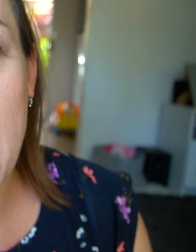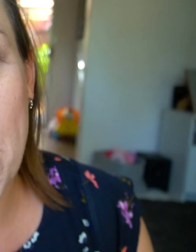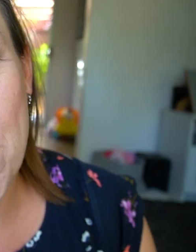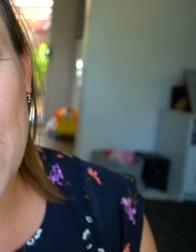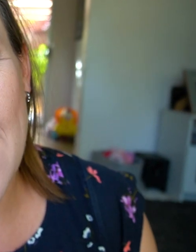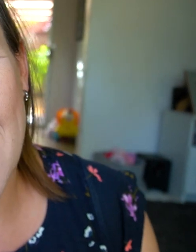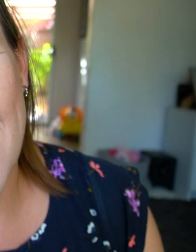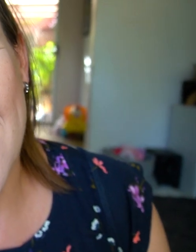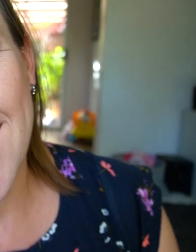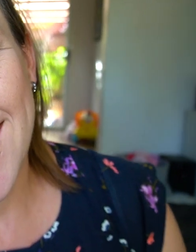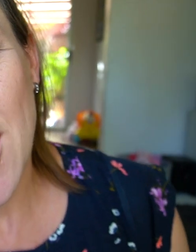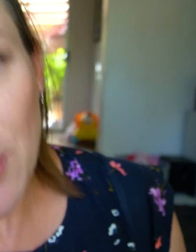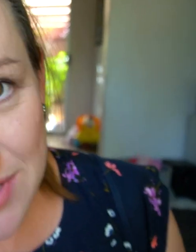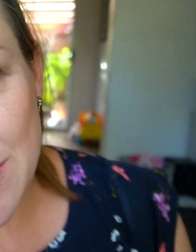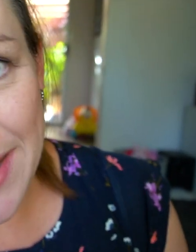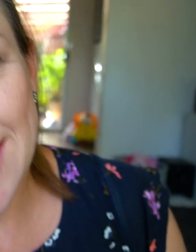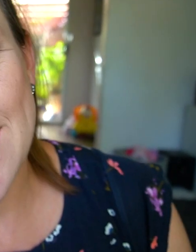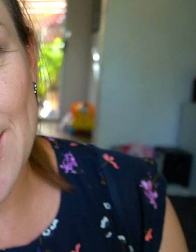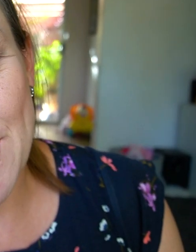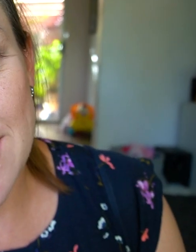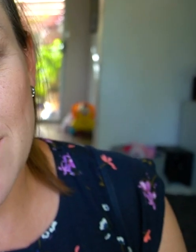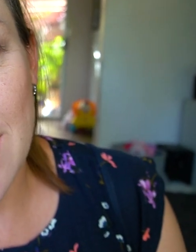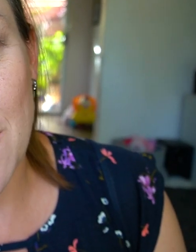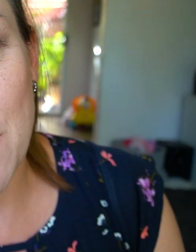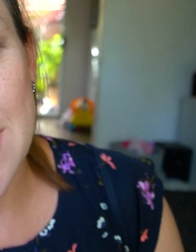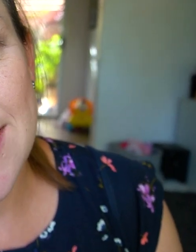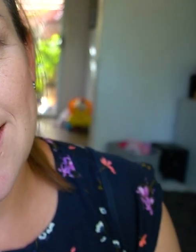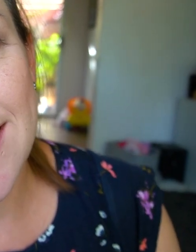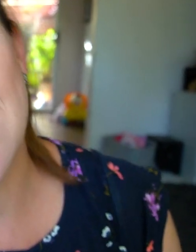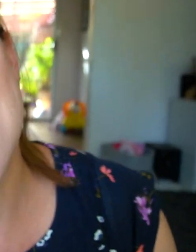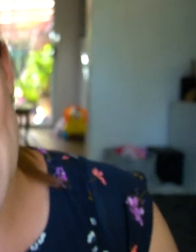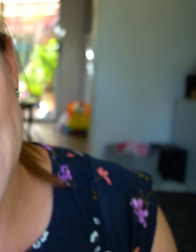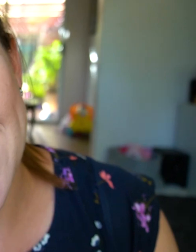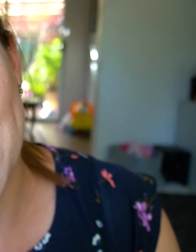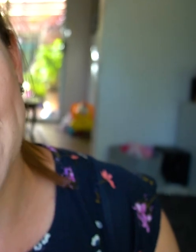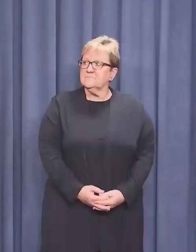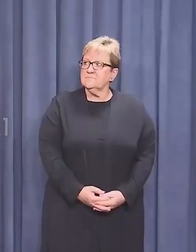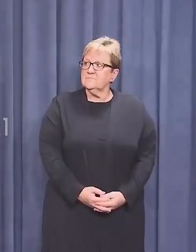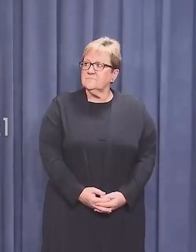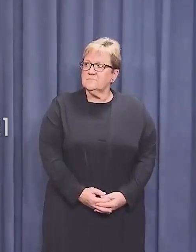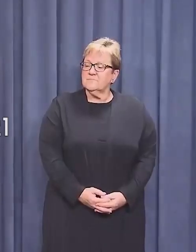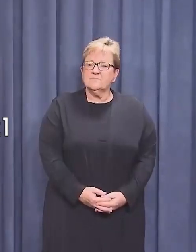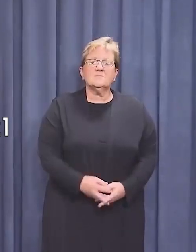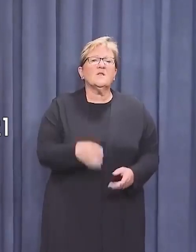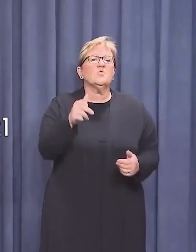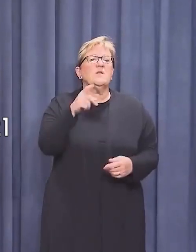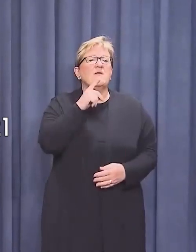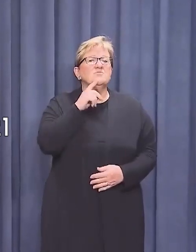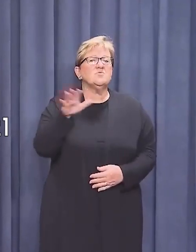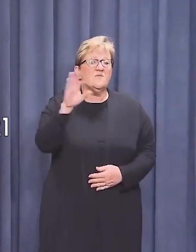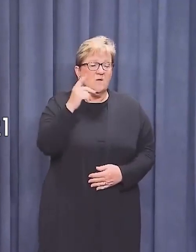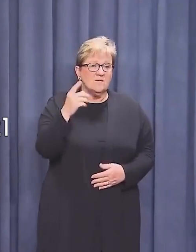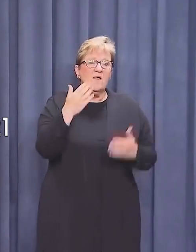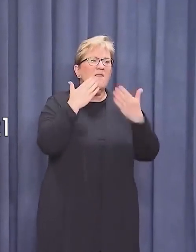Izzy but which I was planning to do with this video but then this happened. Good afternoon everyone.